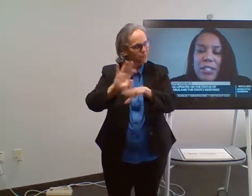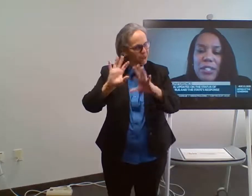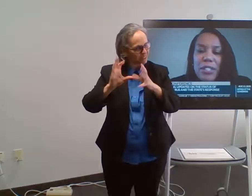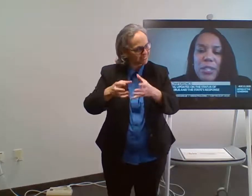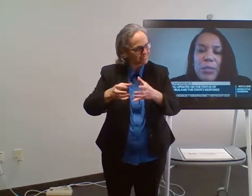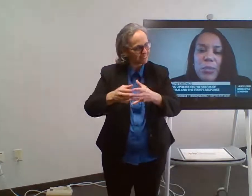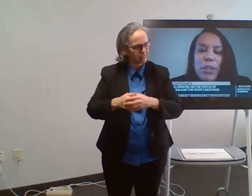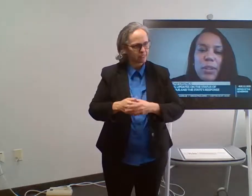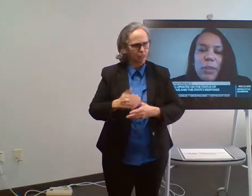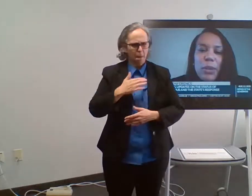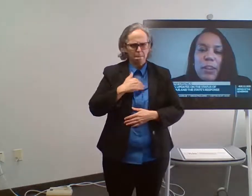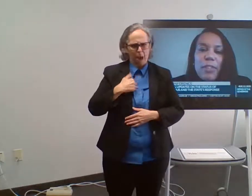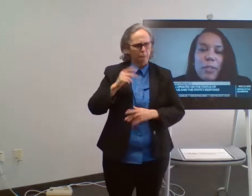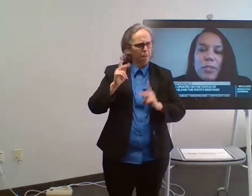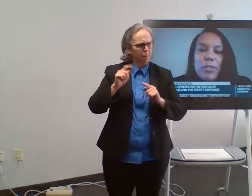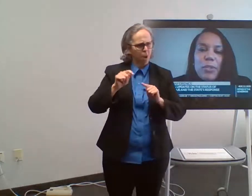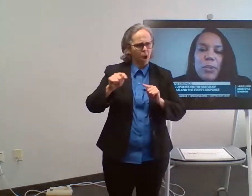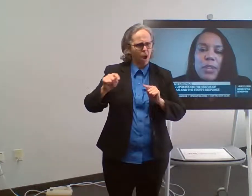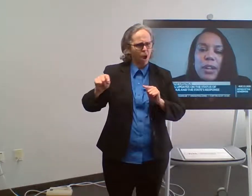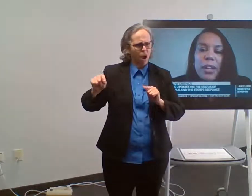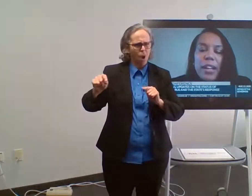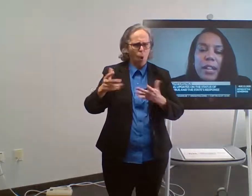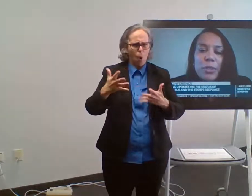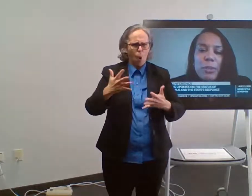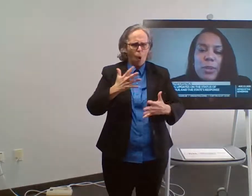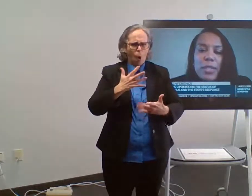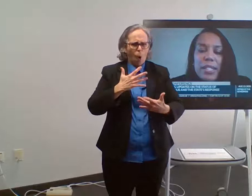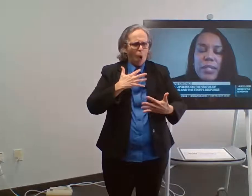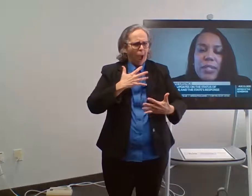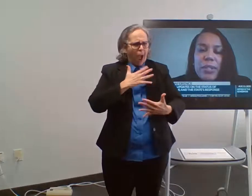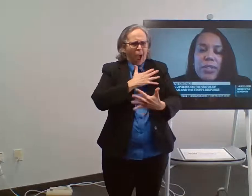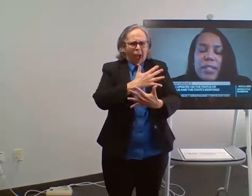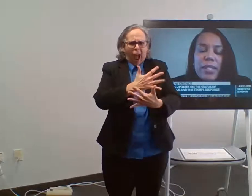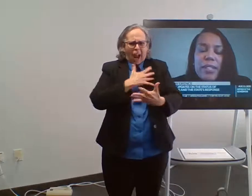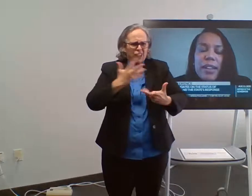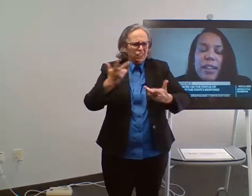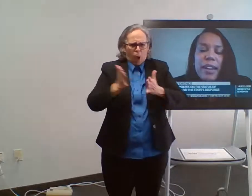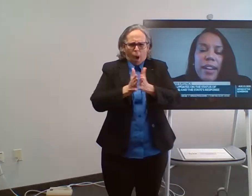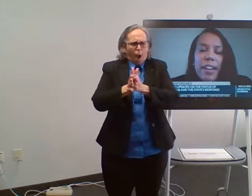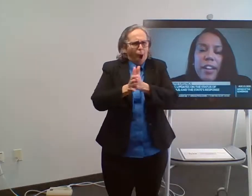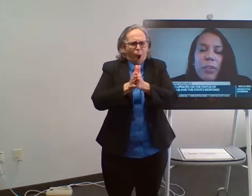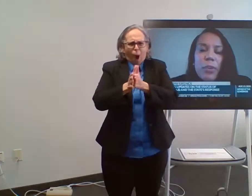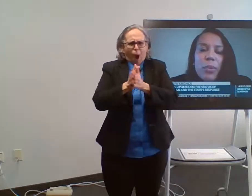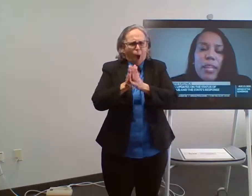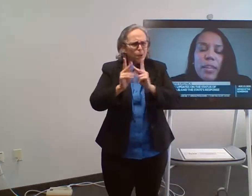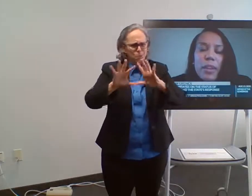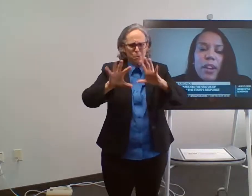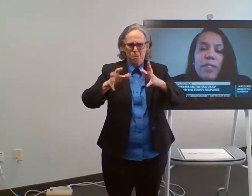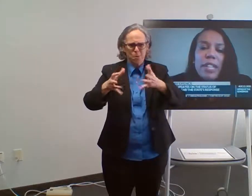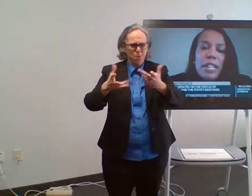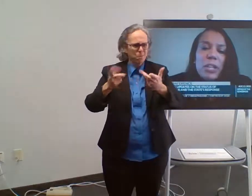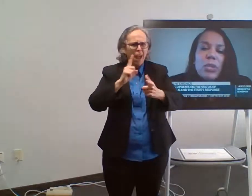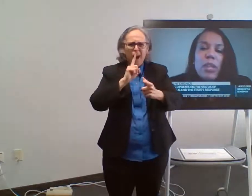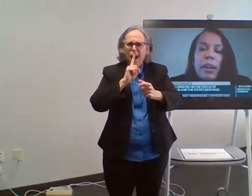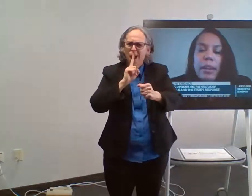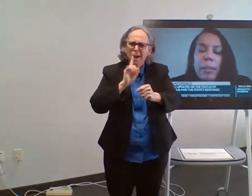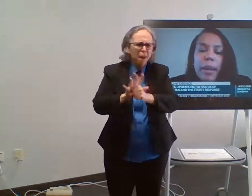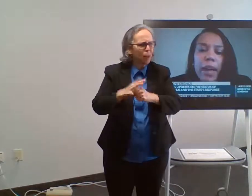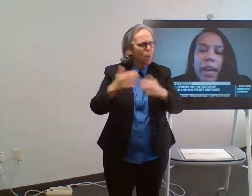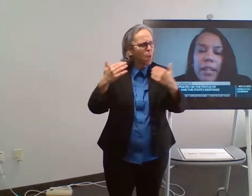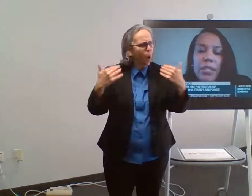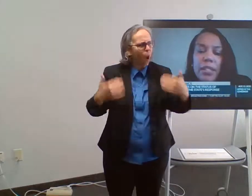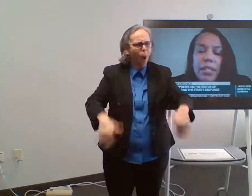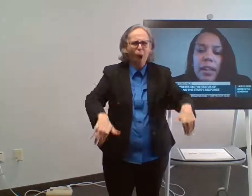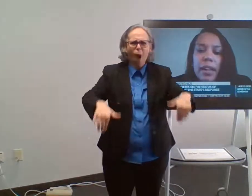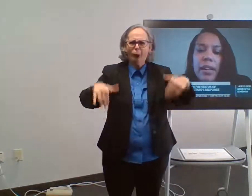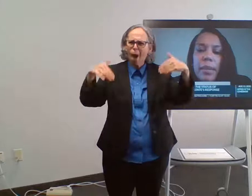and passion to this work, and we're grateful to their contributions and service. Governor, we often hear you talk